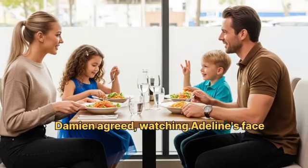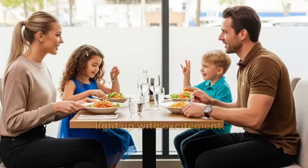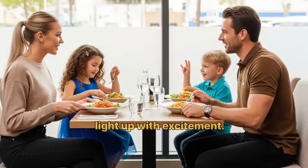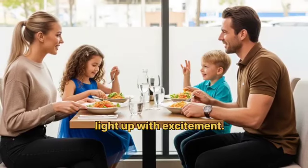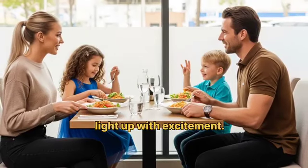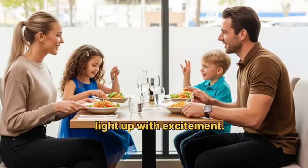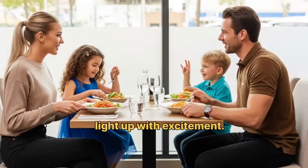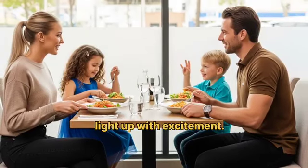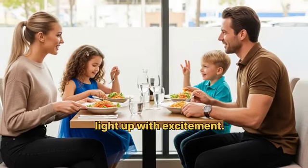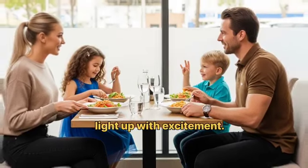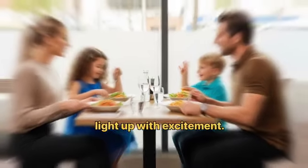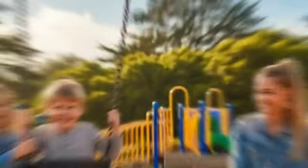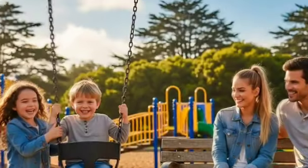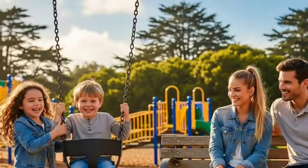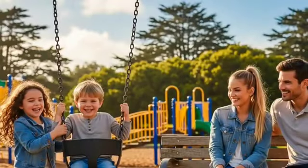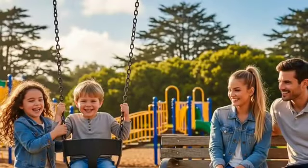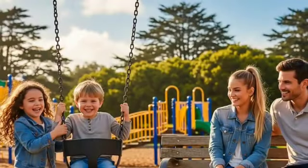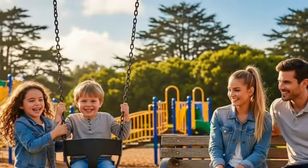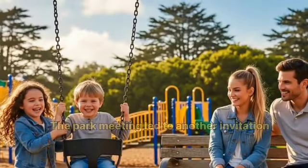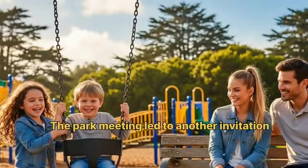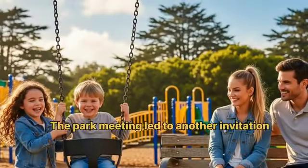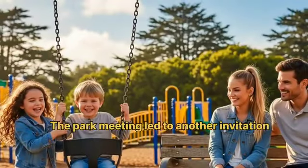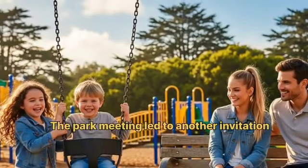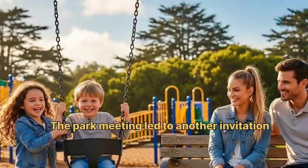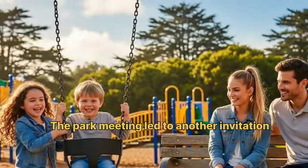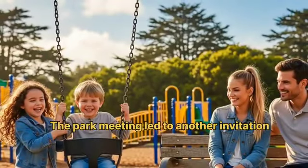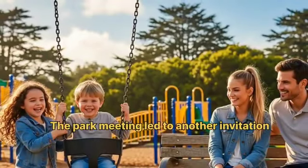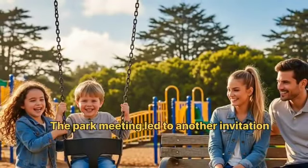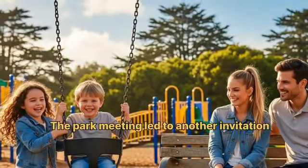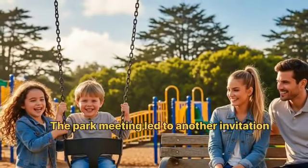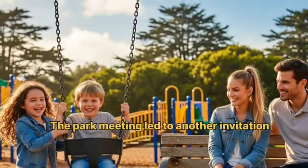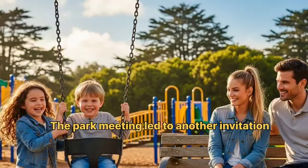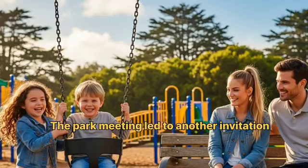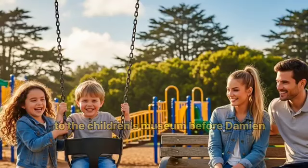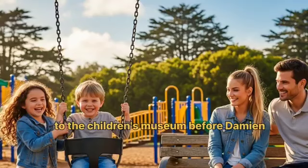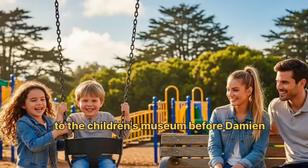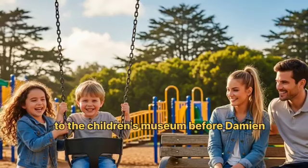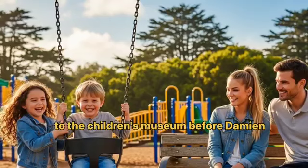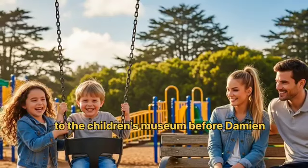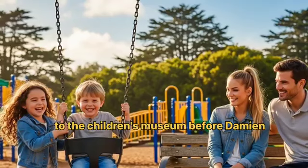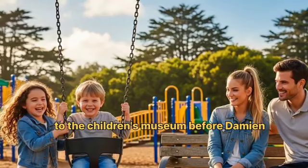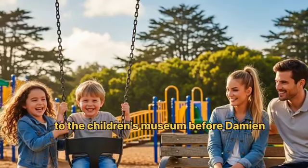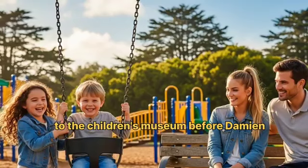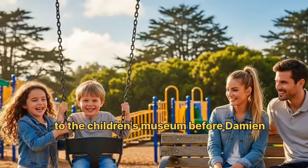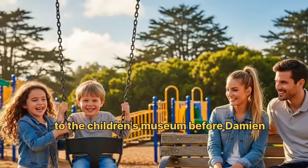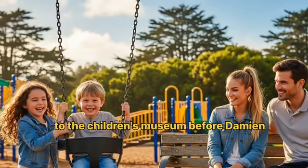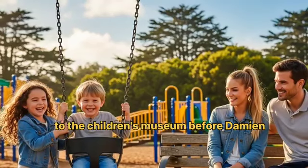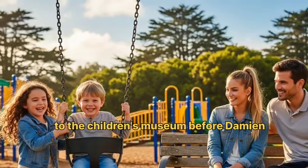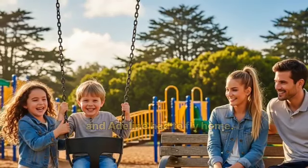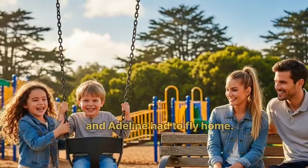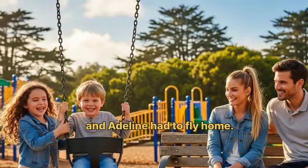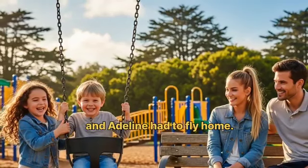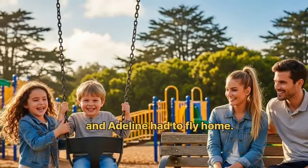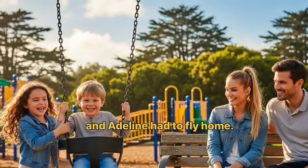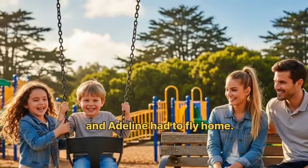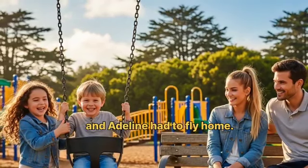light up with excitement. The park meeting led to another invitation to the Children's Museum before Damien and Adeline had to fly